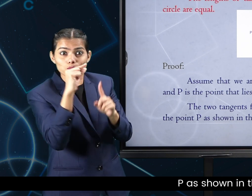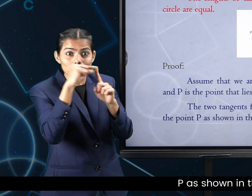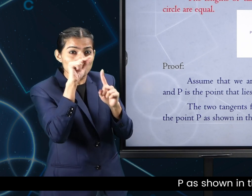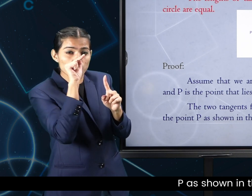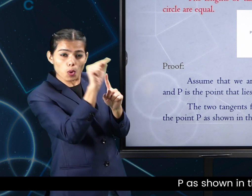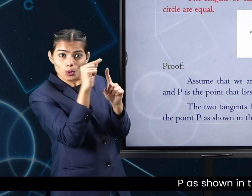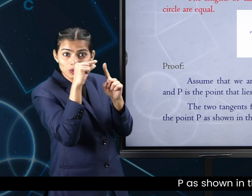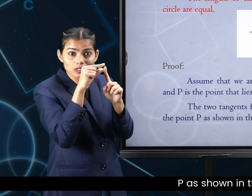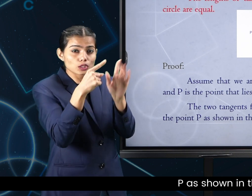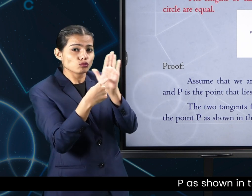figure.